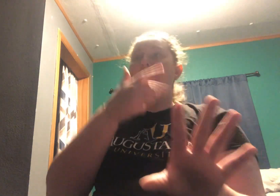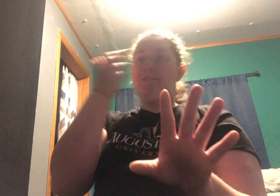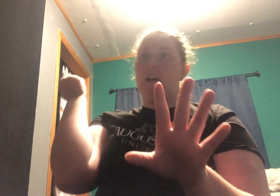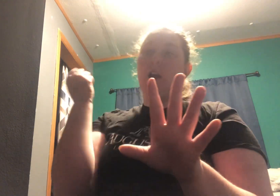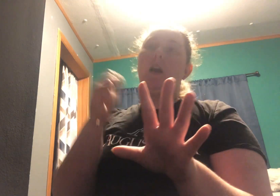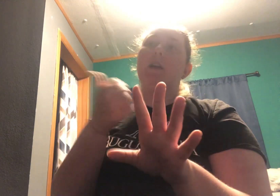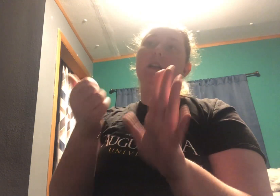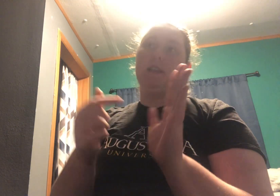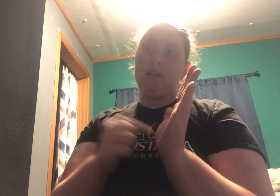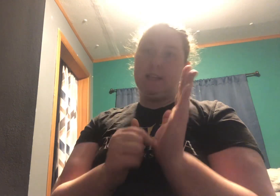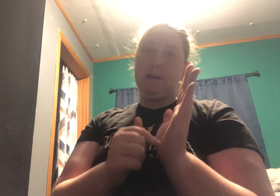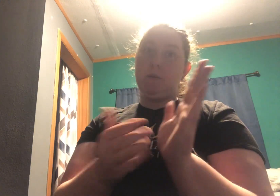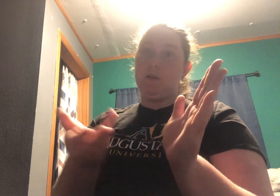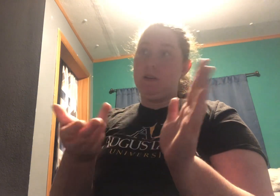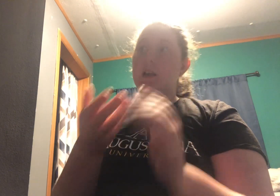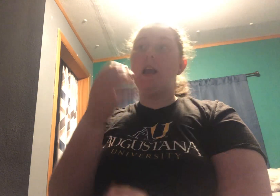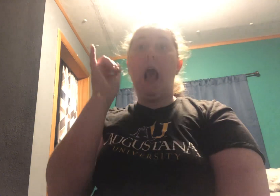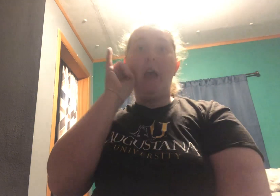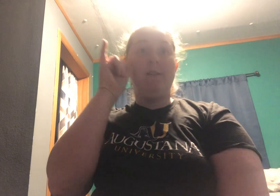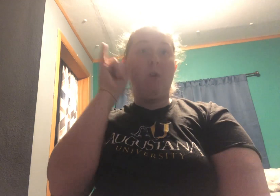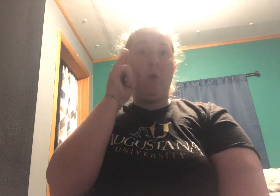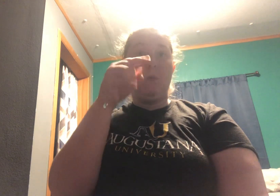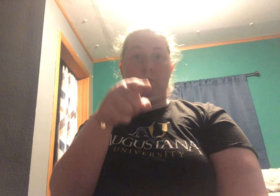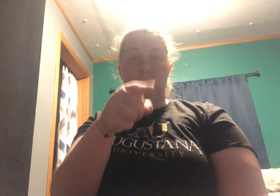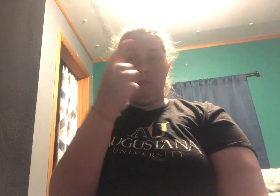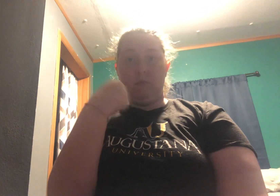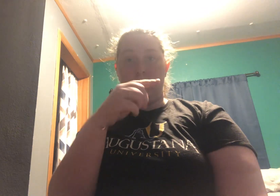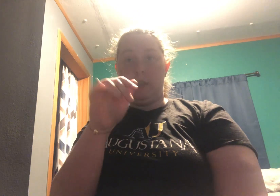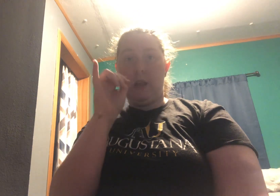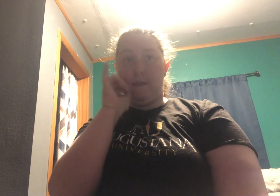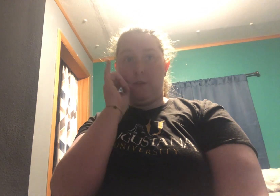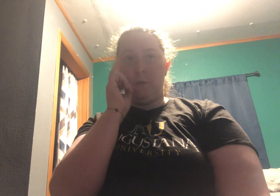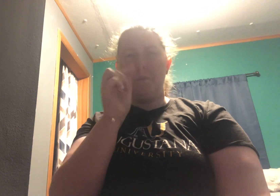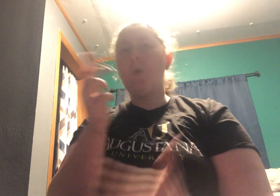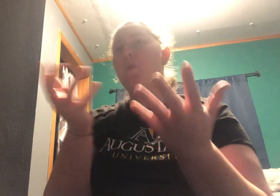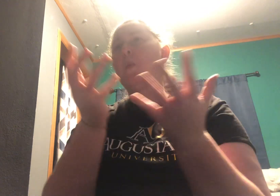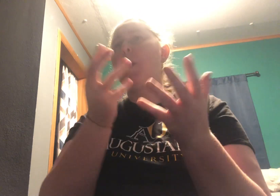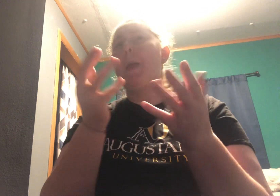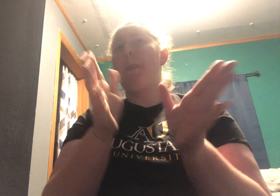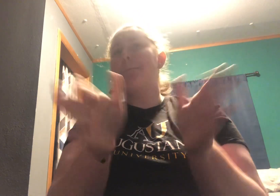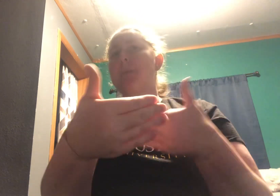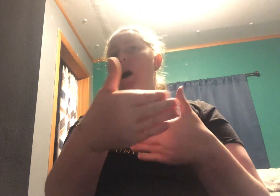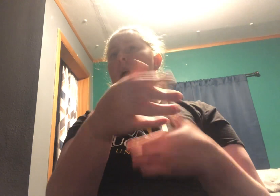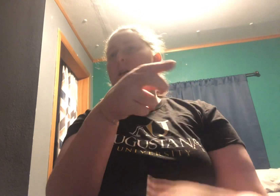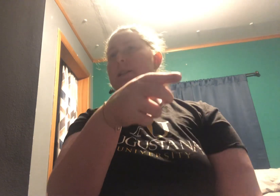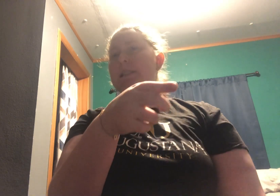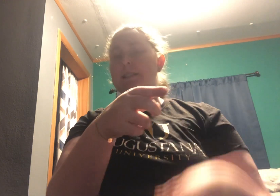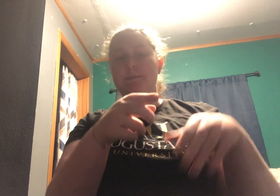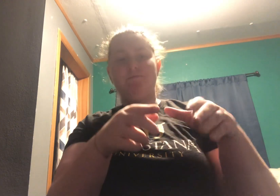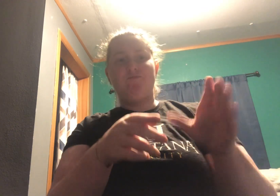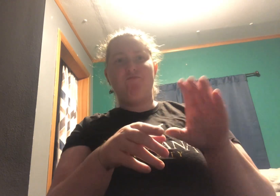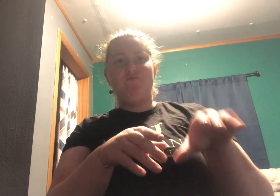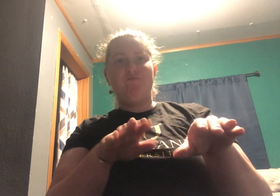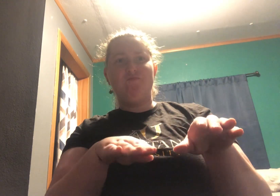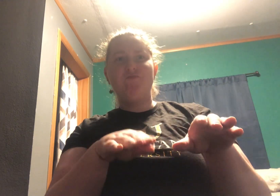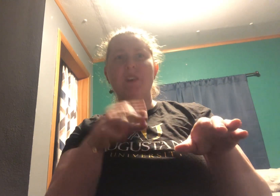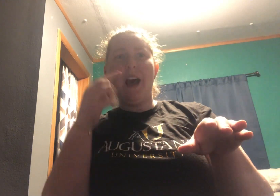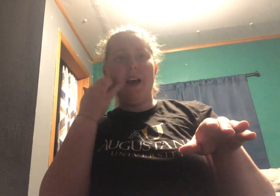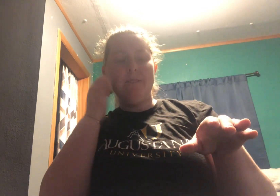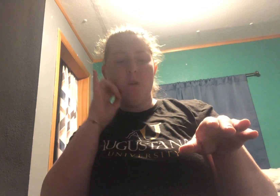Okay, so here's an iPhone. Okay, look at this iPhone. Well, what's in this box? What do you think is in there? Well, it's